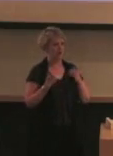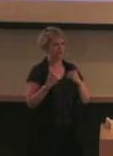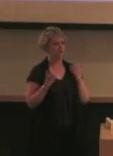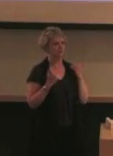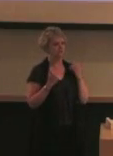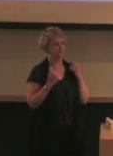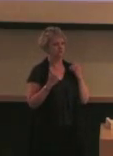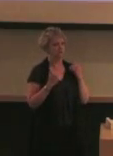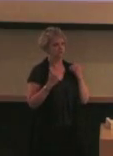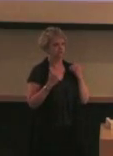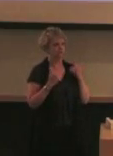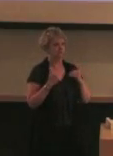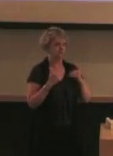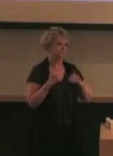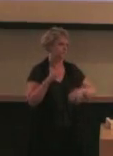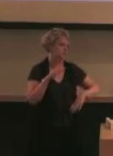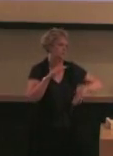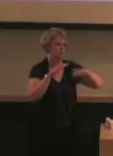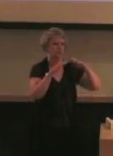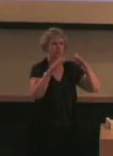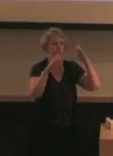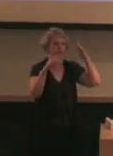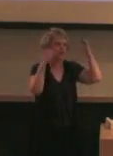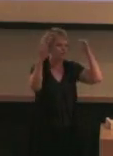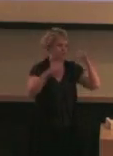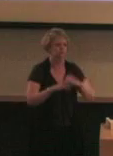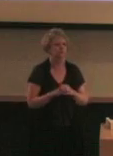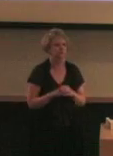These patients are also adults. It's a mixture of the two.